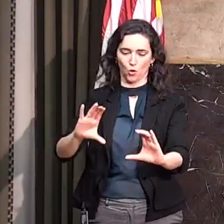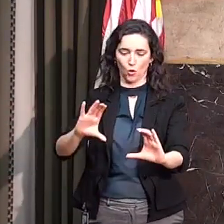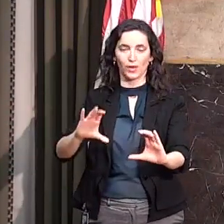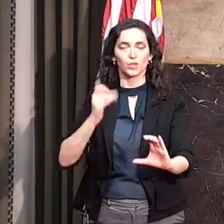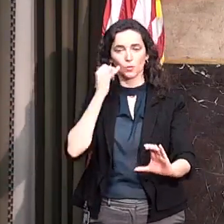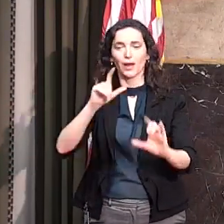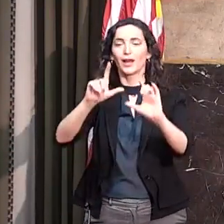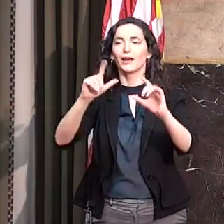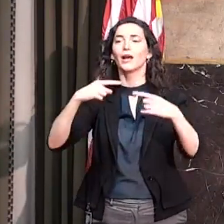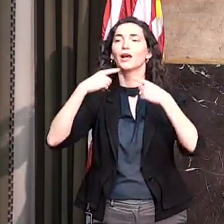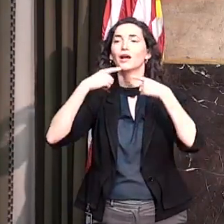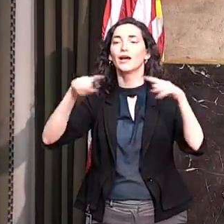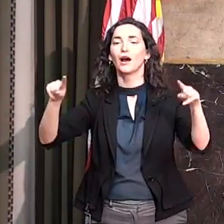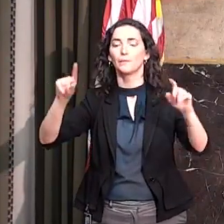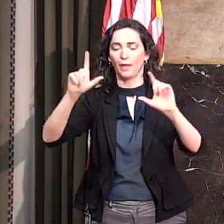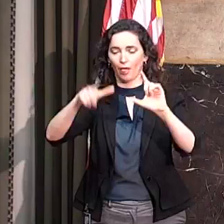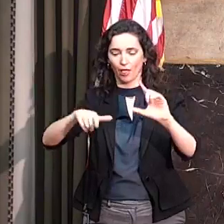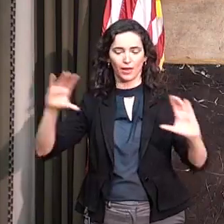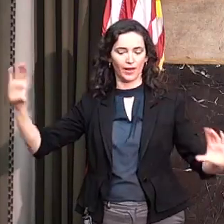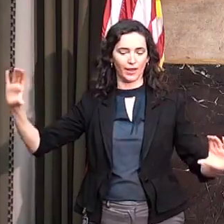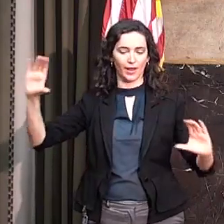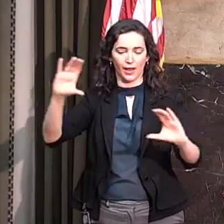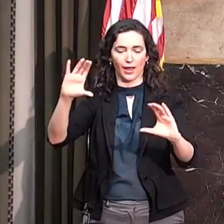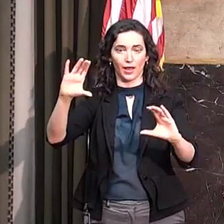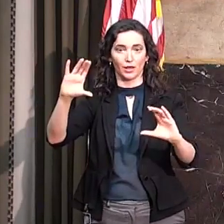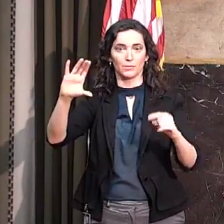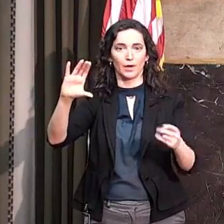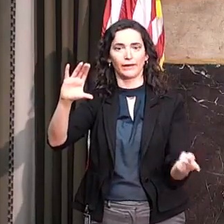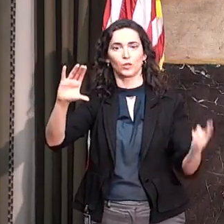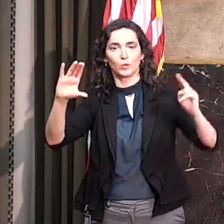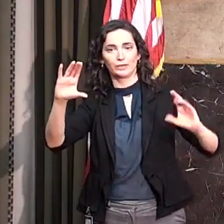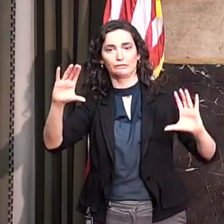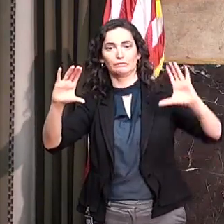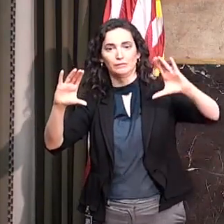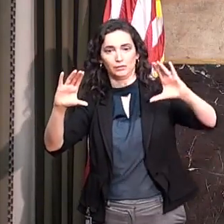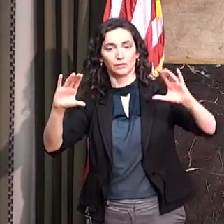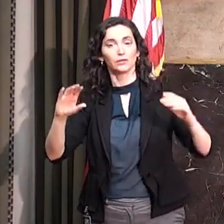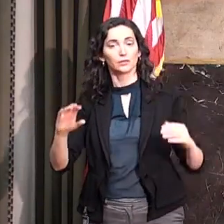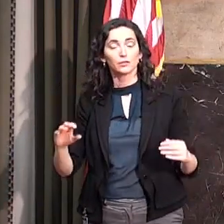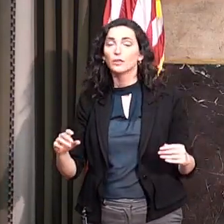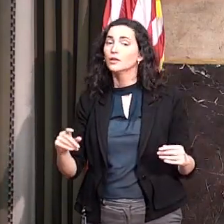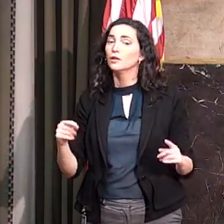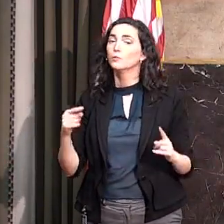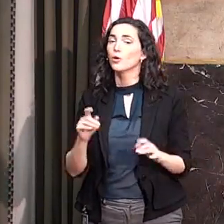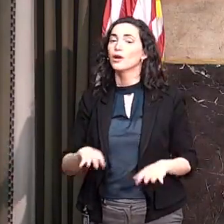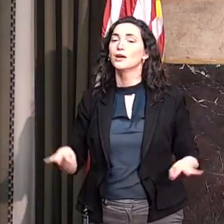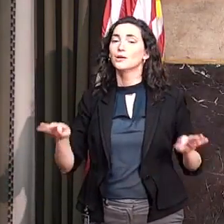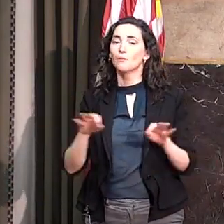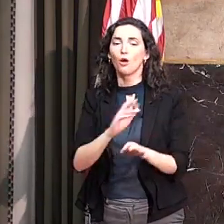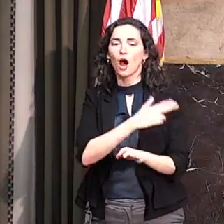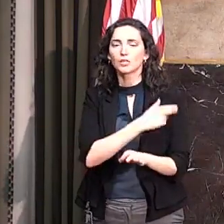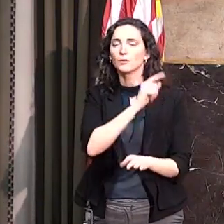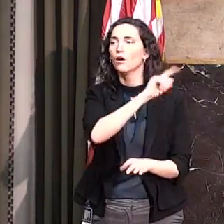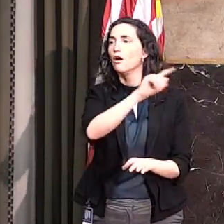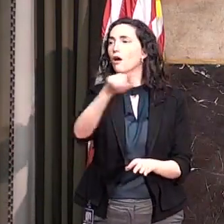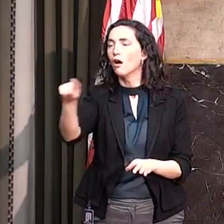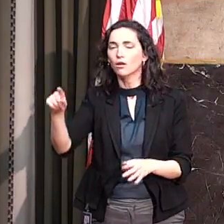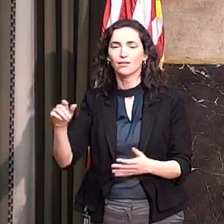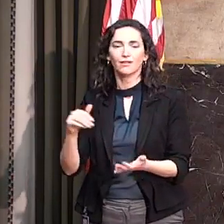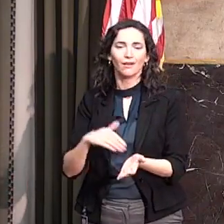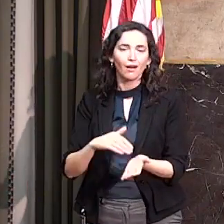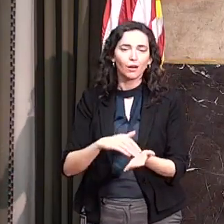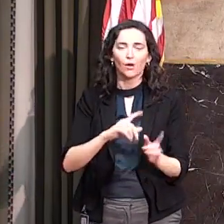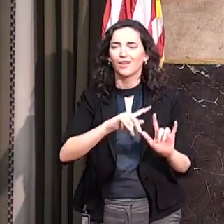resources in any way, especially as it relates to our ability to help hospitals and other healthcare providers across the state as